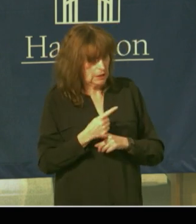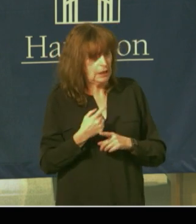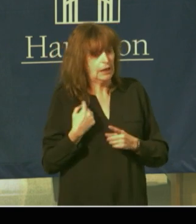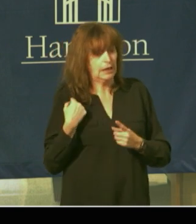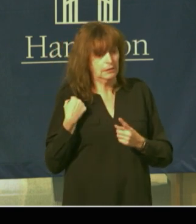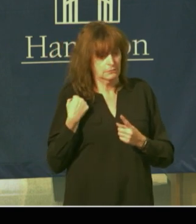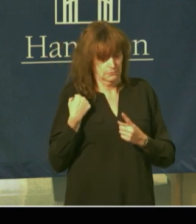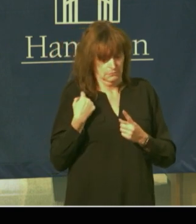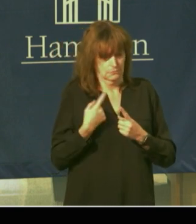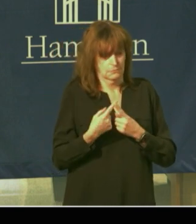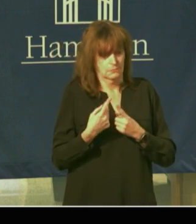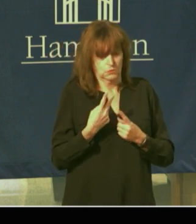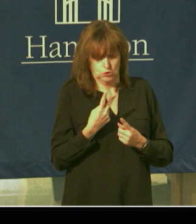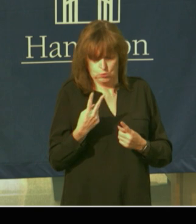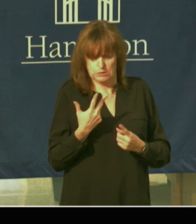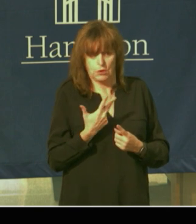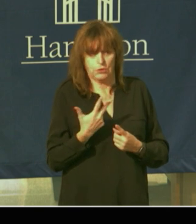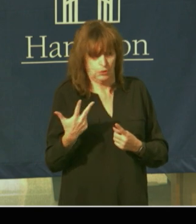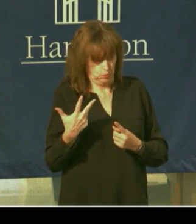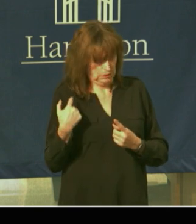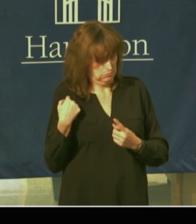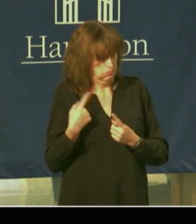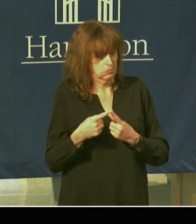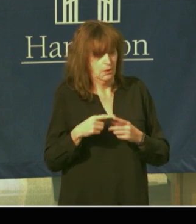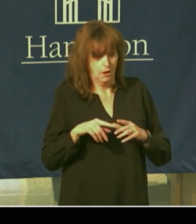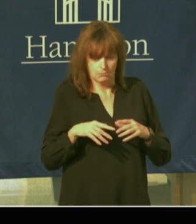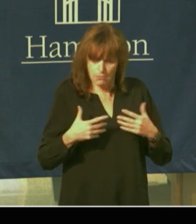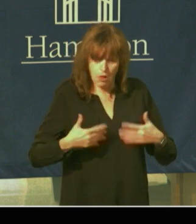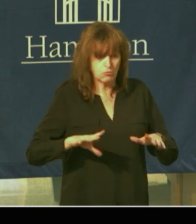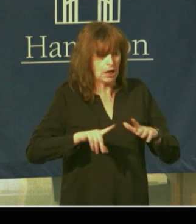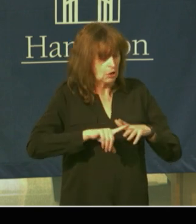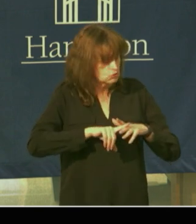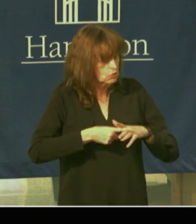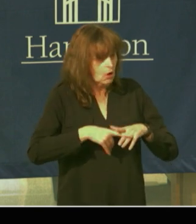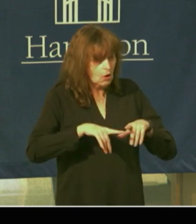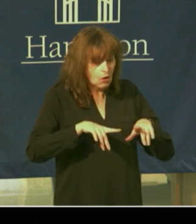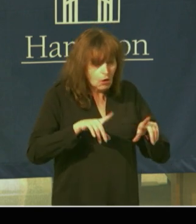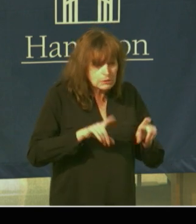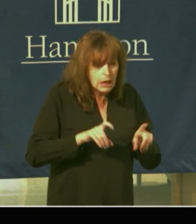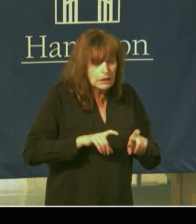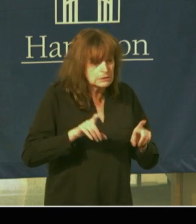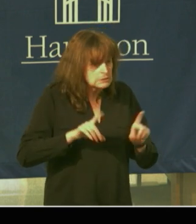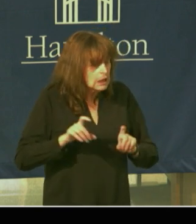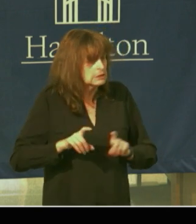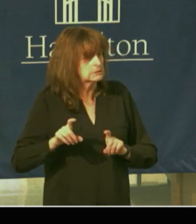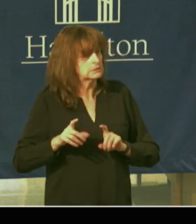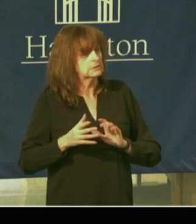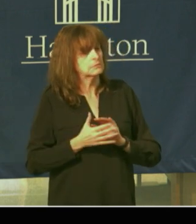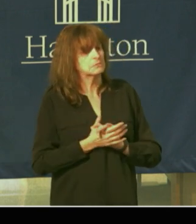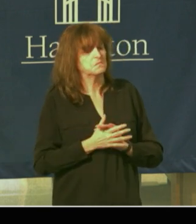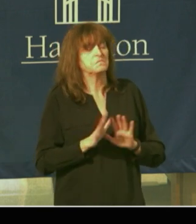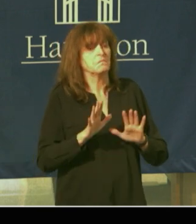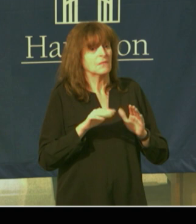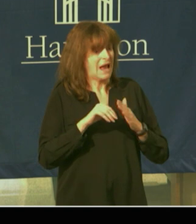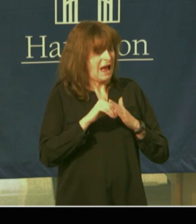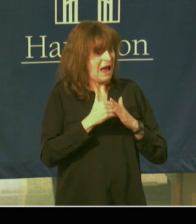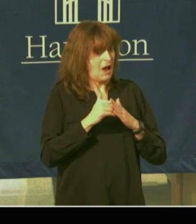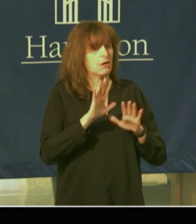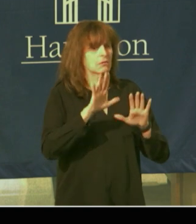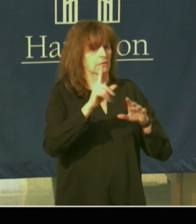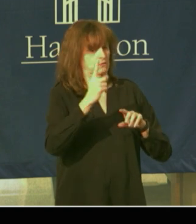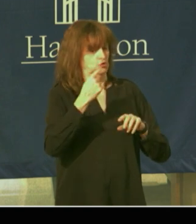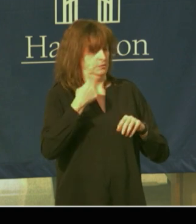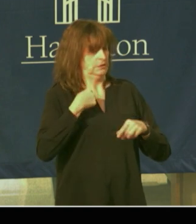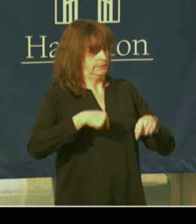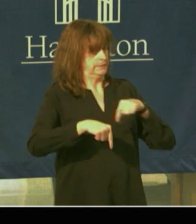long. We began to ramp up because in the beginning, we were